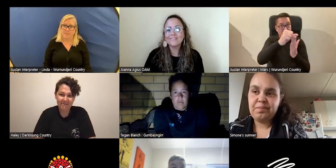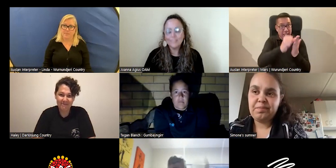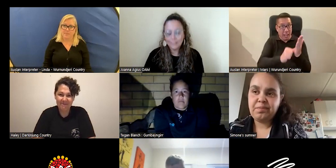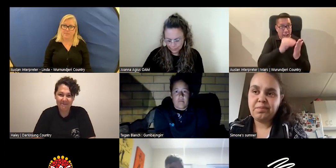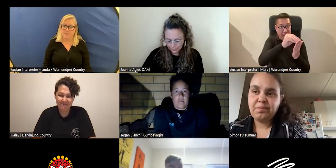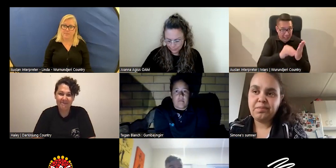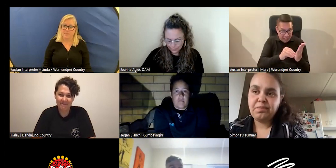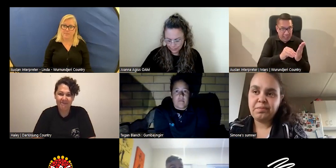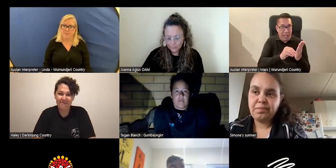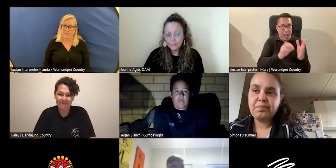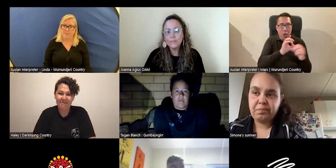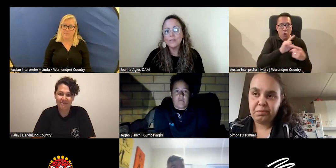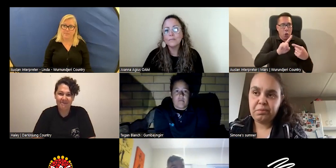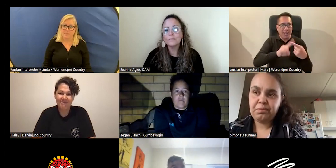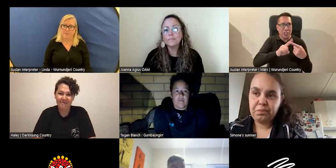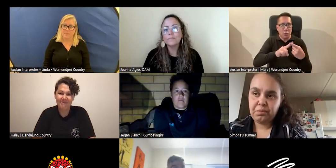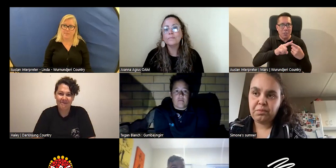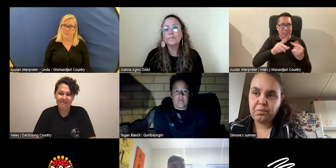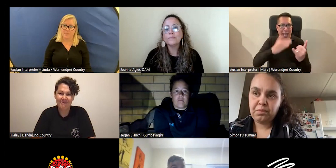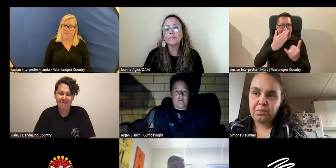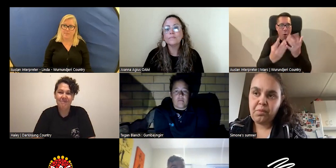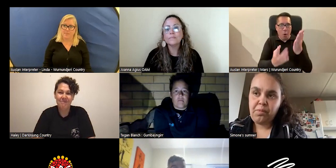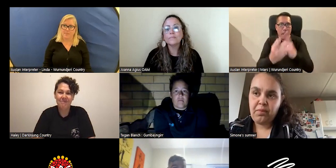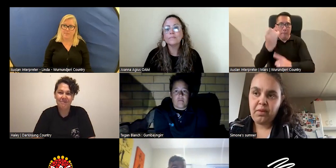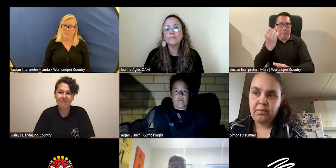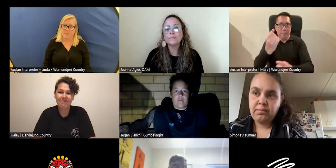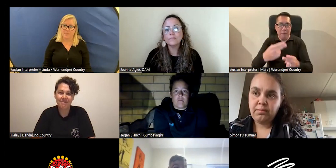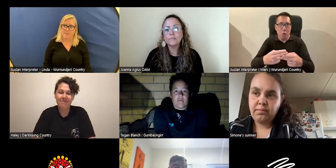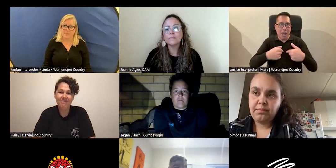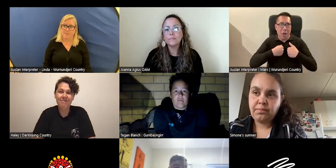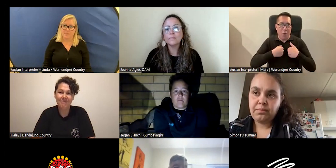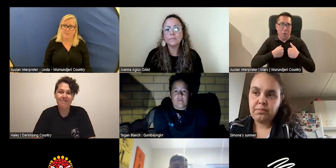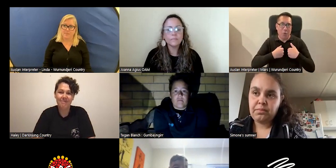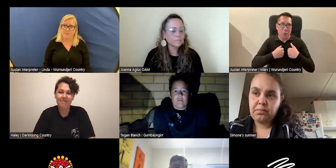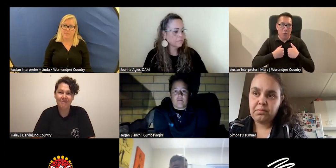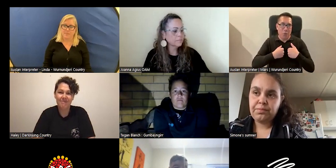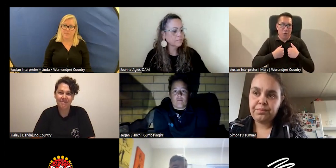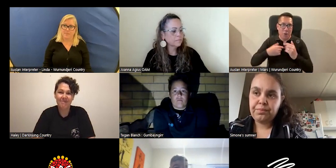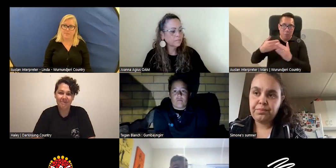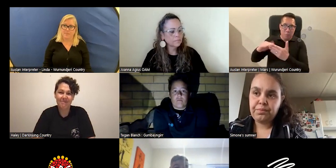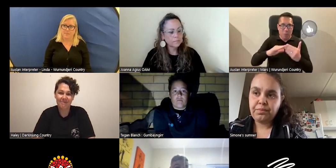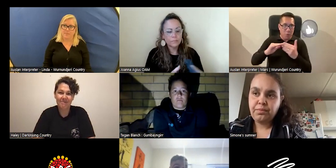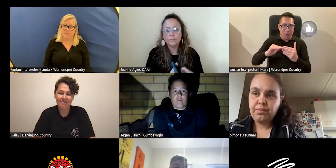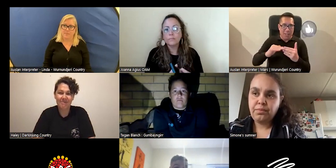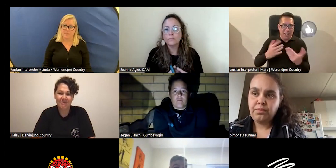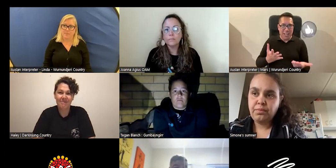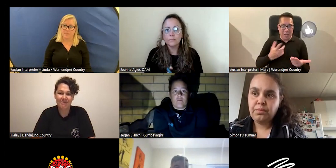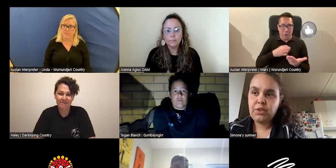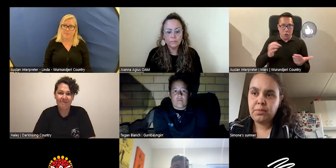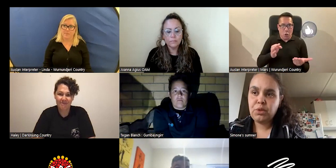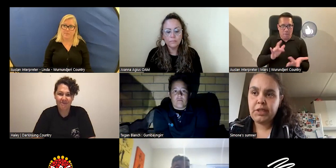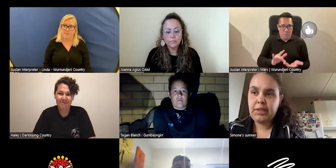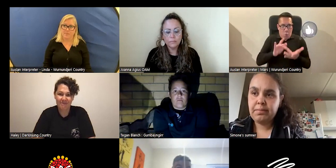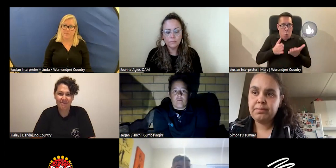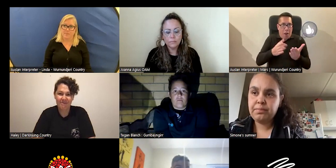get no continuous outcomes for our issues that we've been raising up for so long. Because there's no formal way of us doing that